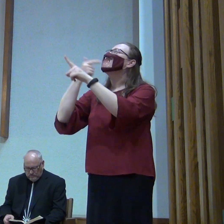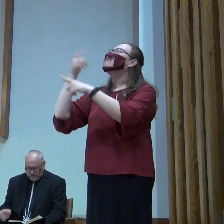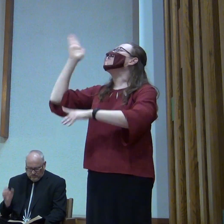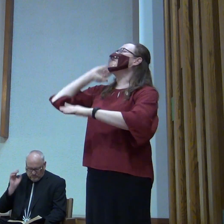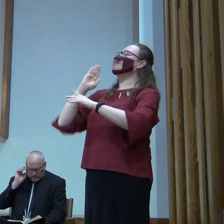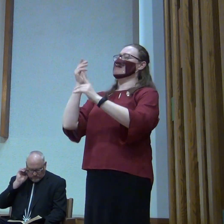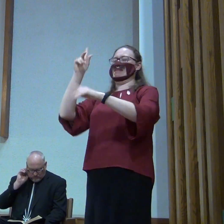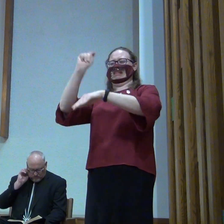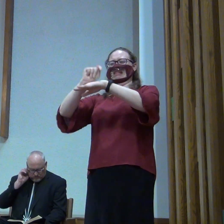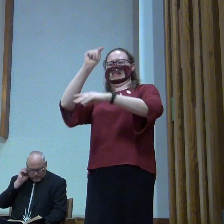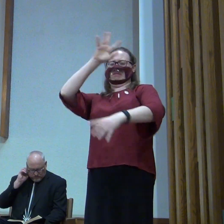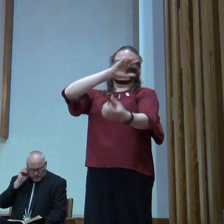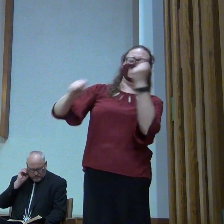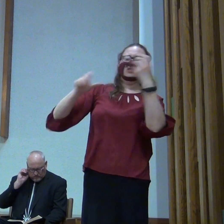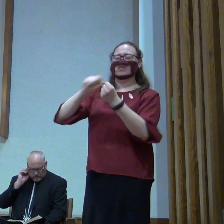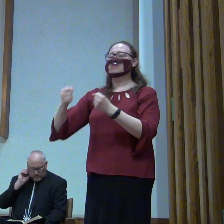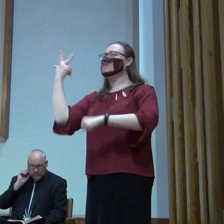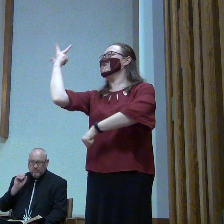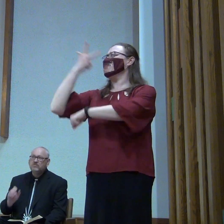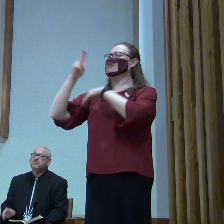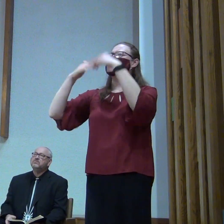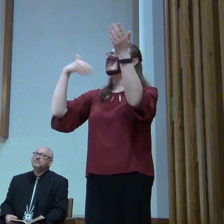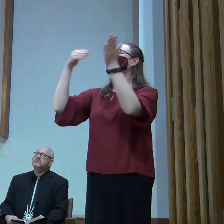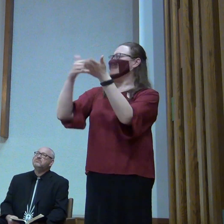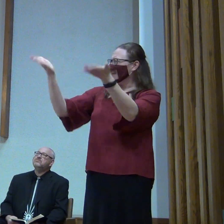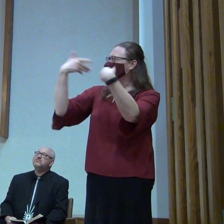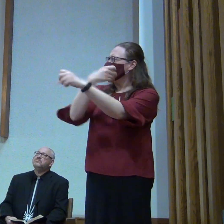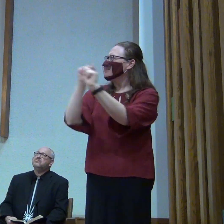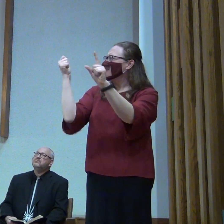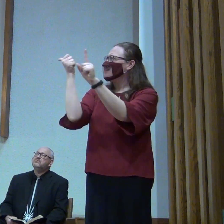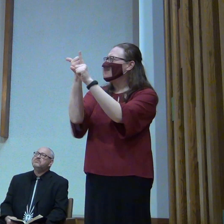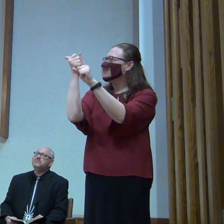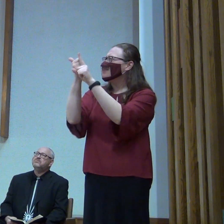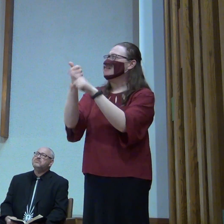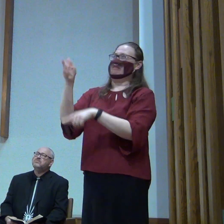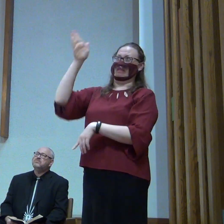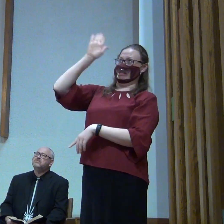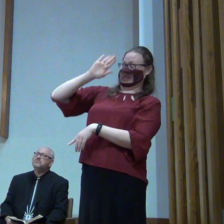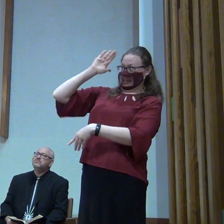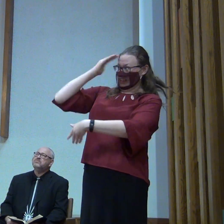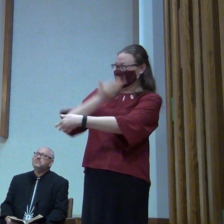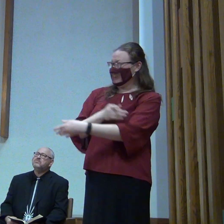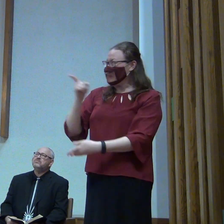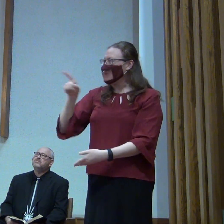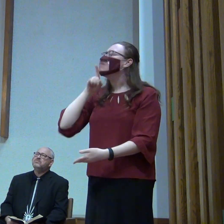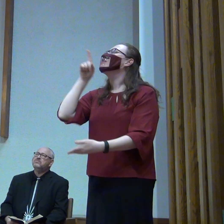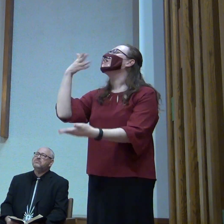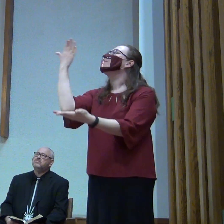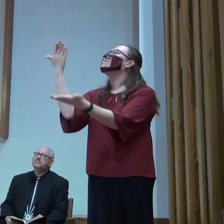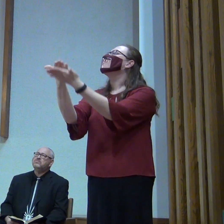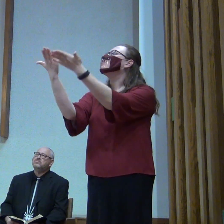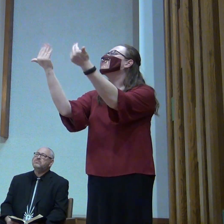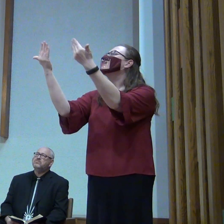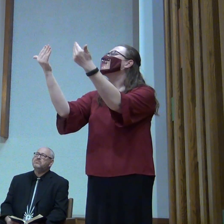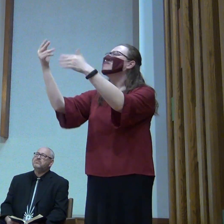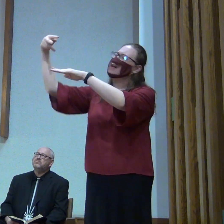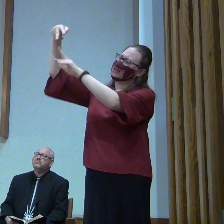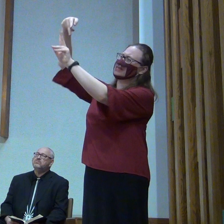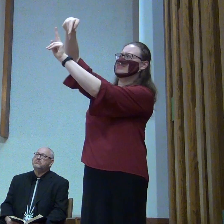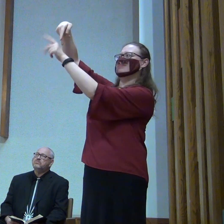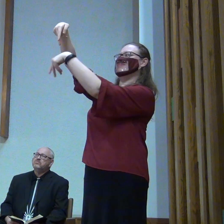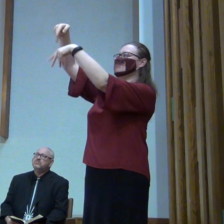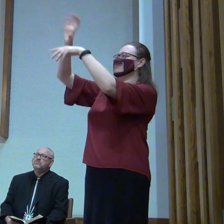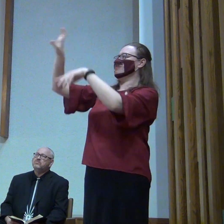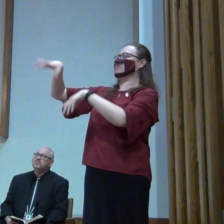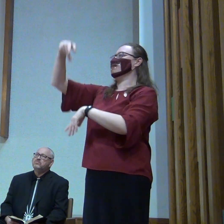build it in 3 days, save yourself. Come down from the cross if you are the Son of God. In the same way, the chief priests,